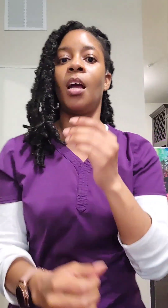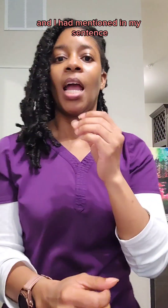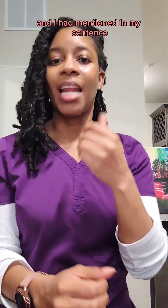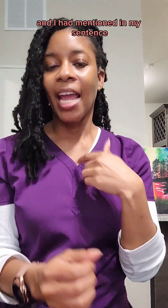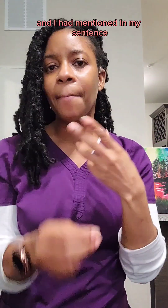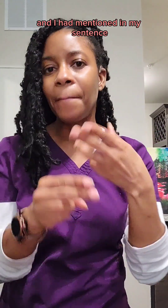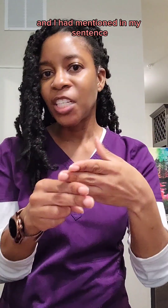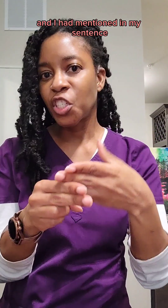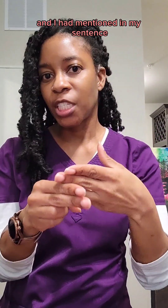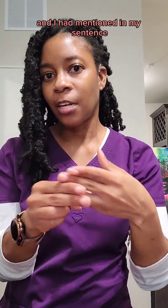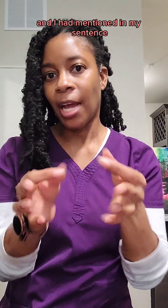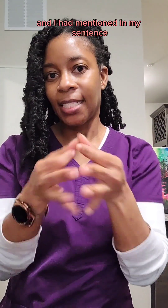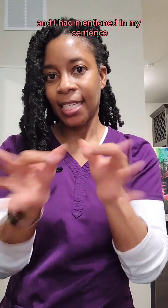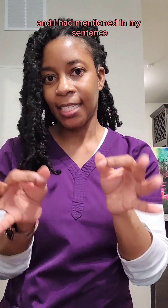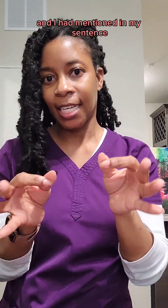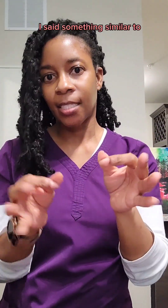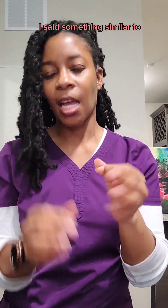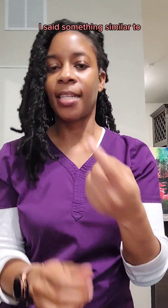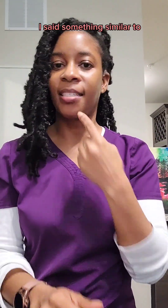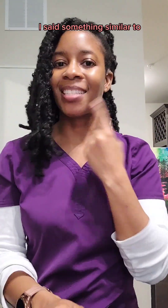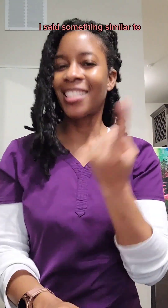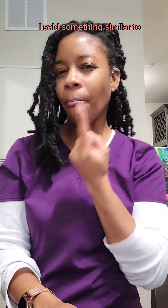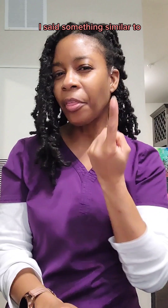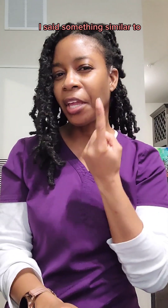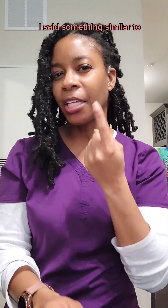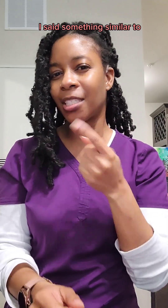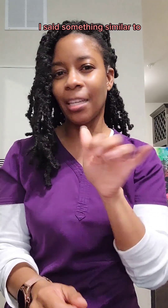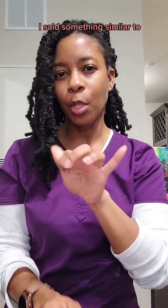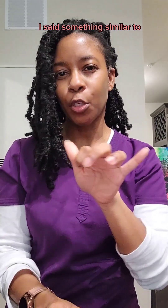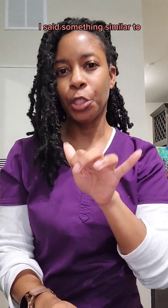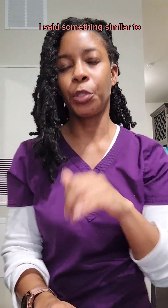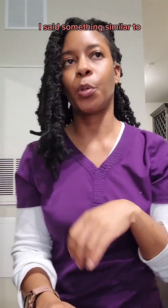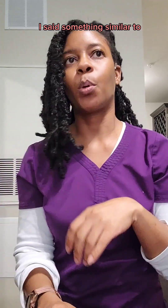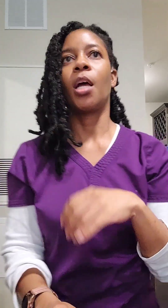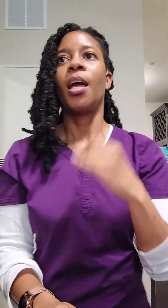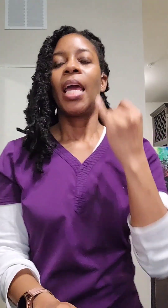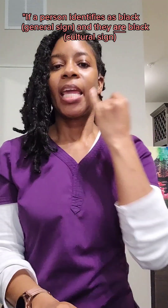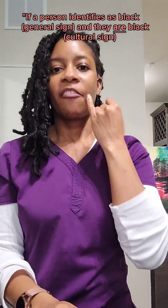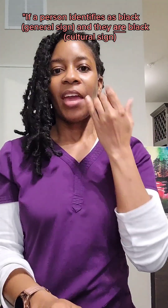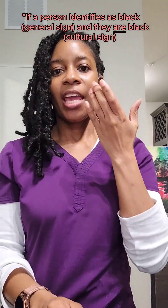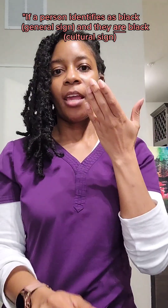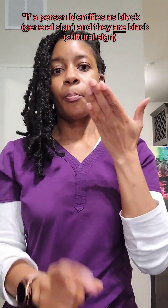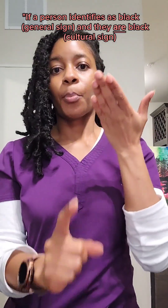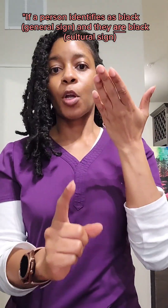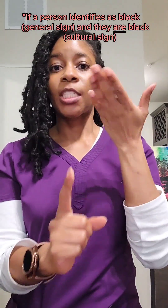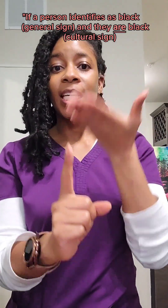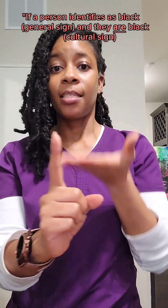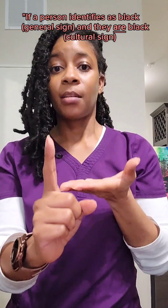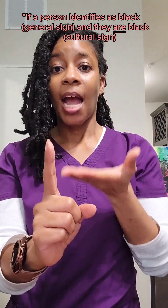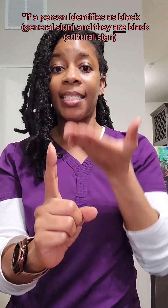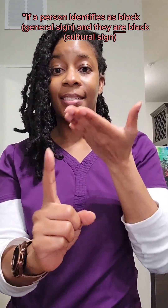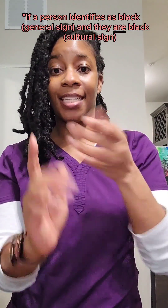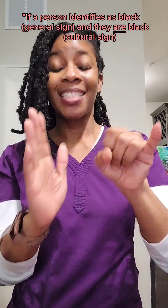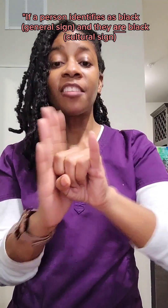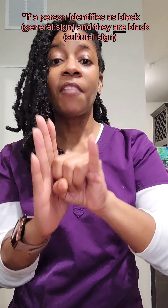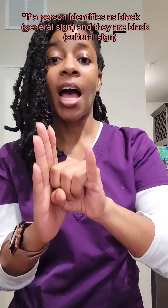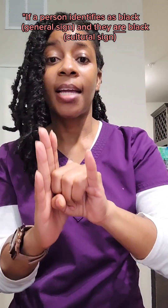And I had mentioned in my sentence, I'd said something similar to, if a person identifies